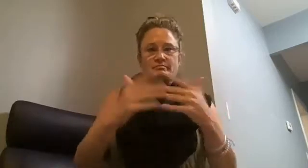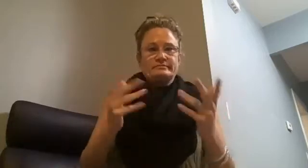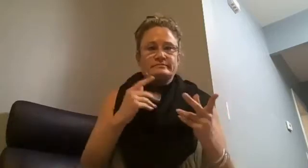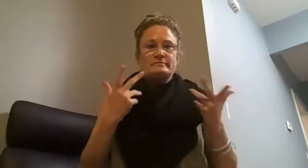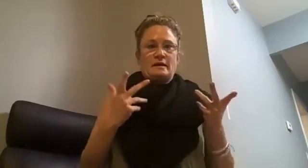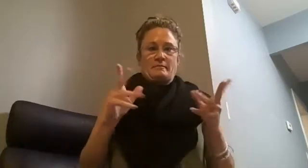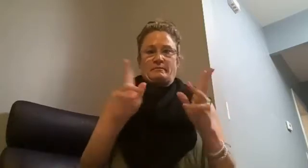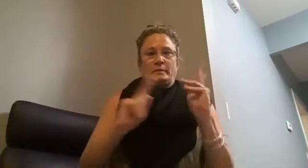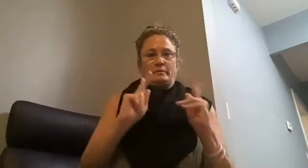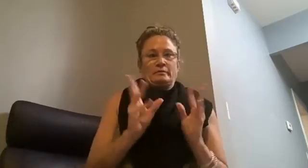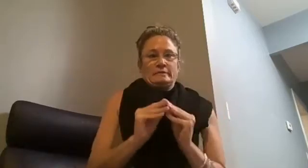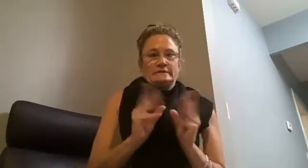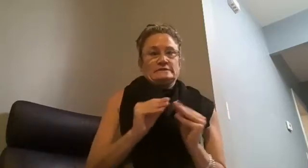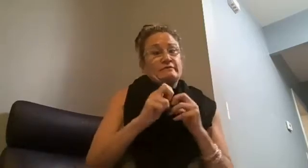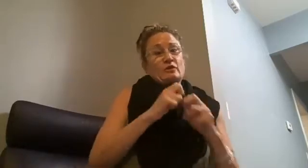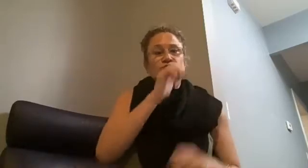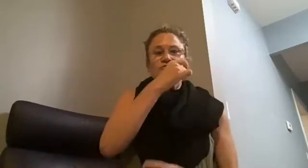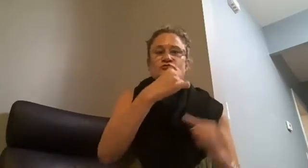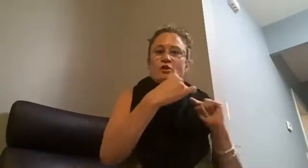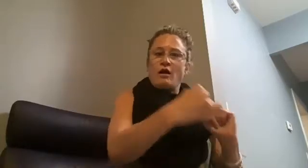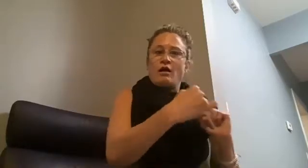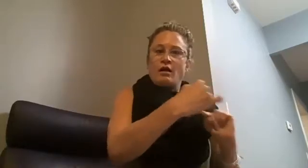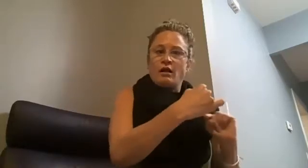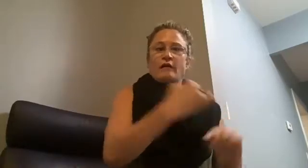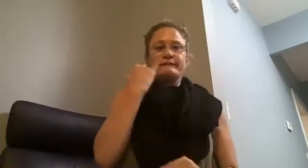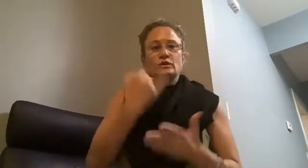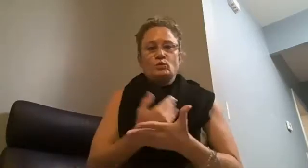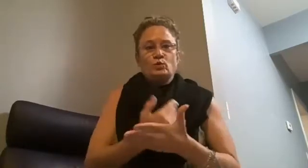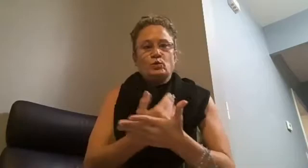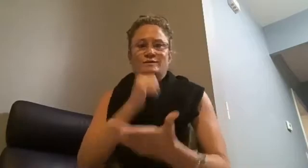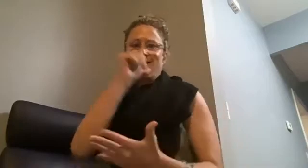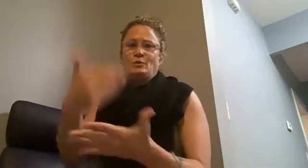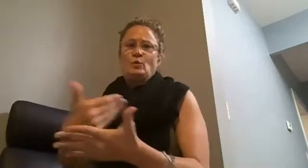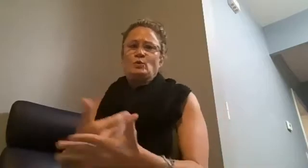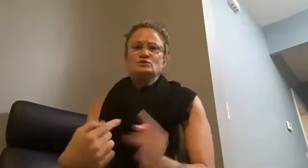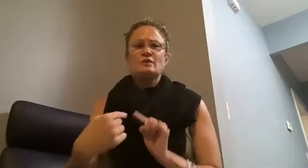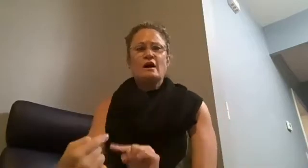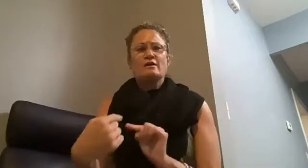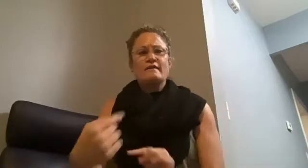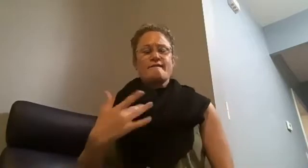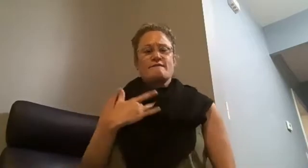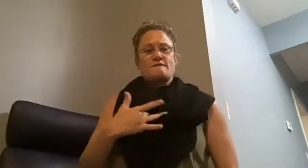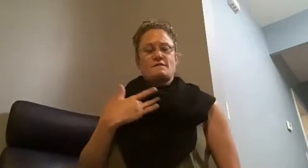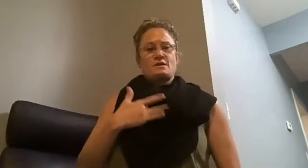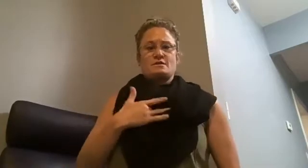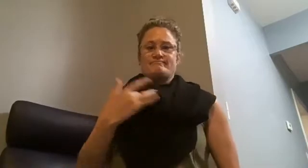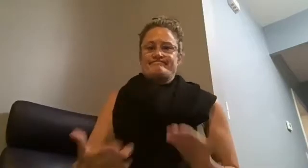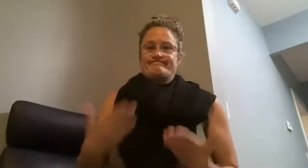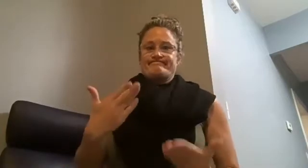meetings having a really difficult time at this. And if you're new or not new and you're struggling with this and you feel that maybe you're struggling with this time because it's